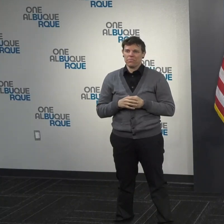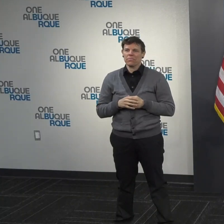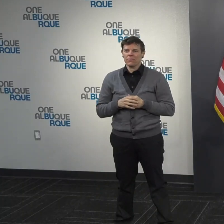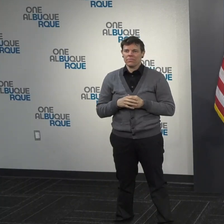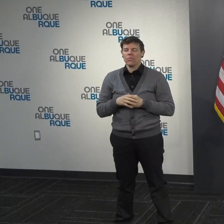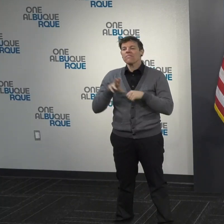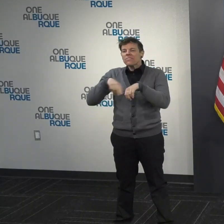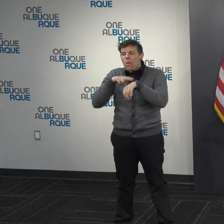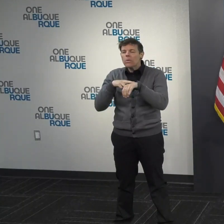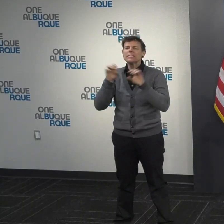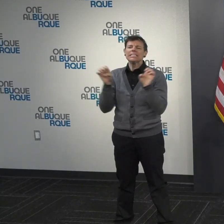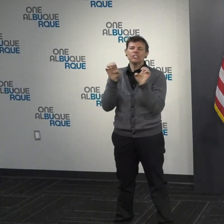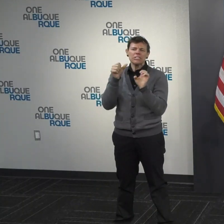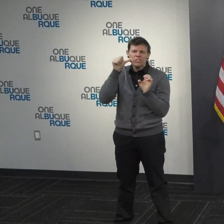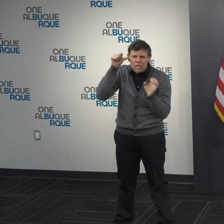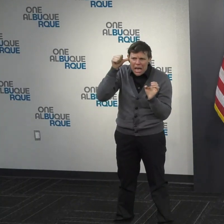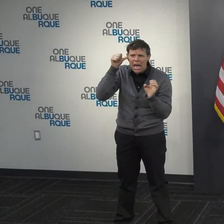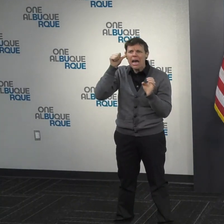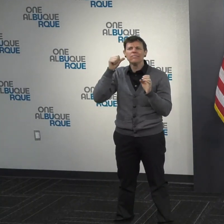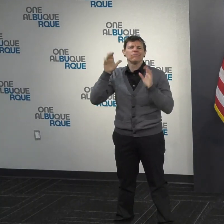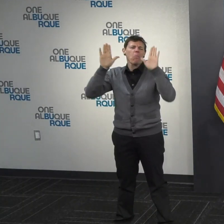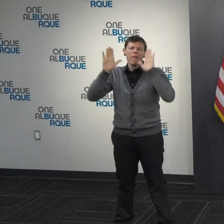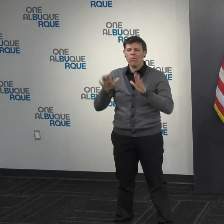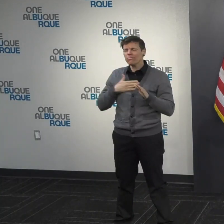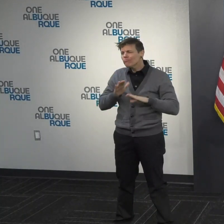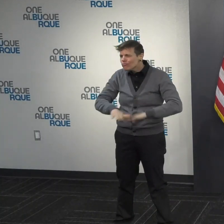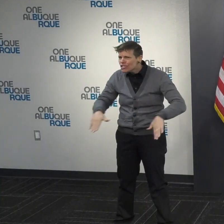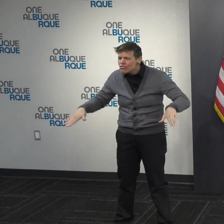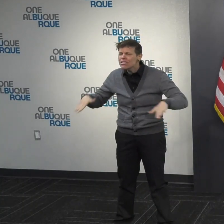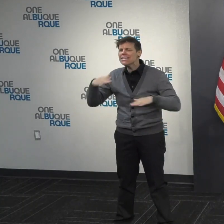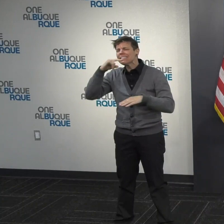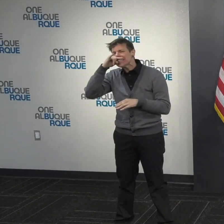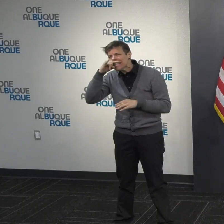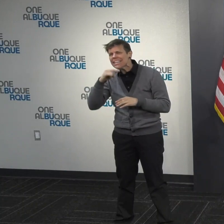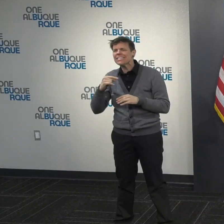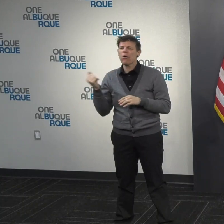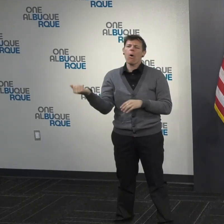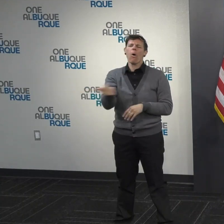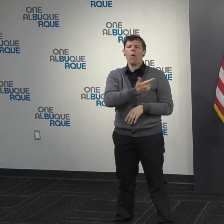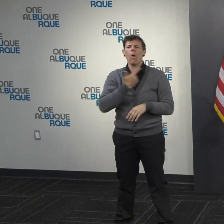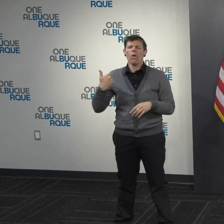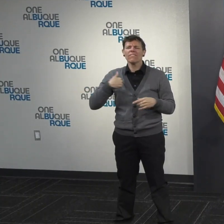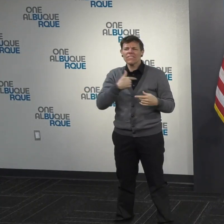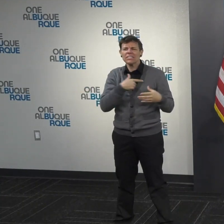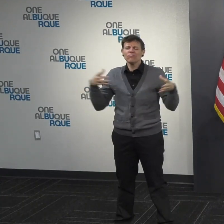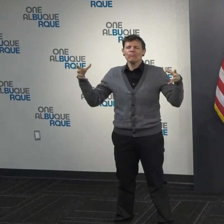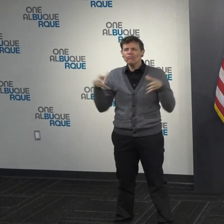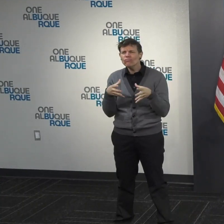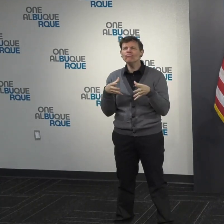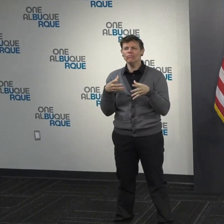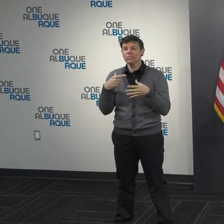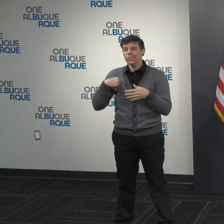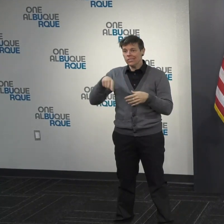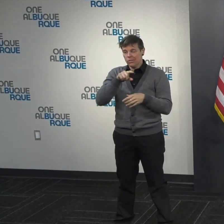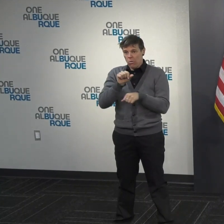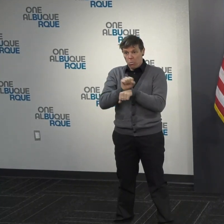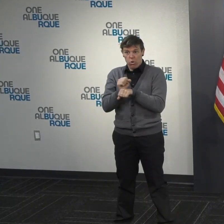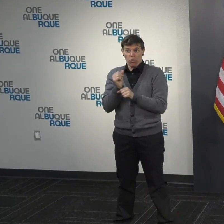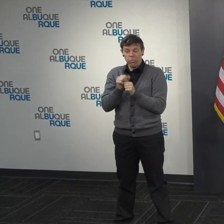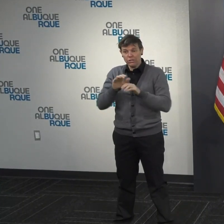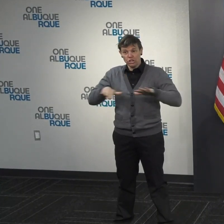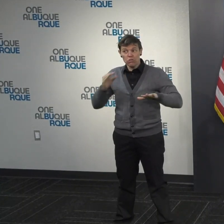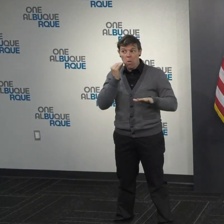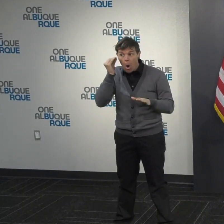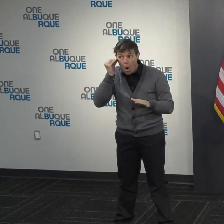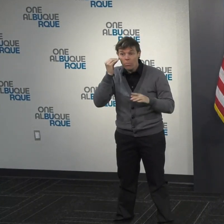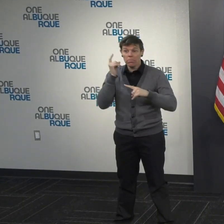yesterday, and wonderful for my kids, too. I know all of us, at least working with children at home more often and stuff, Easter was a welcome